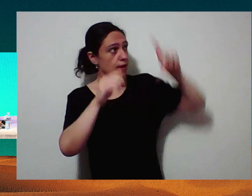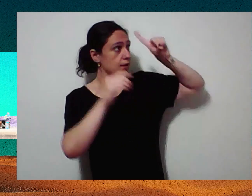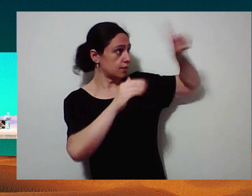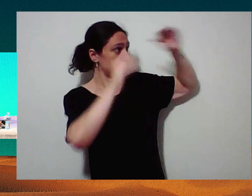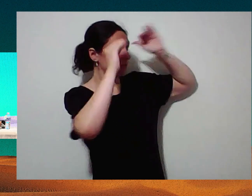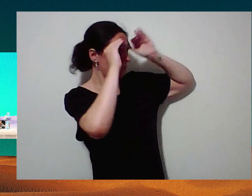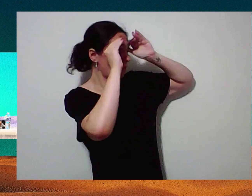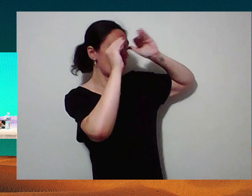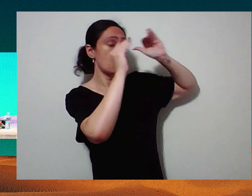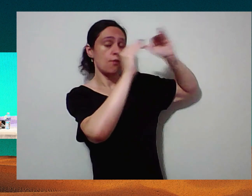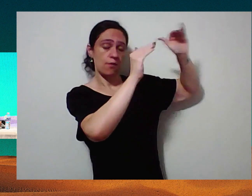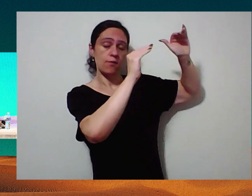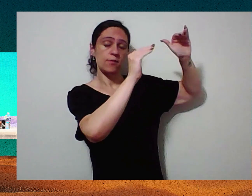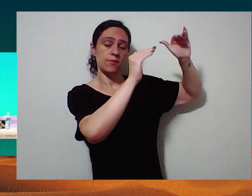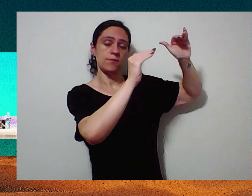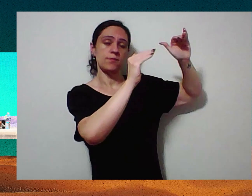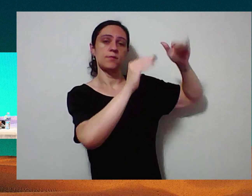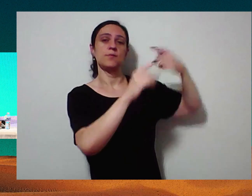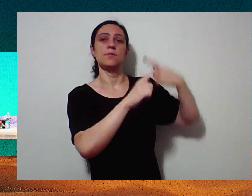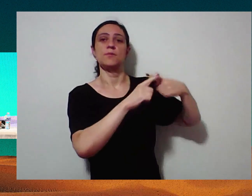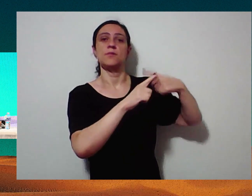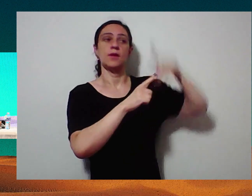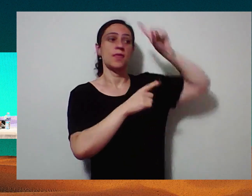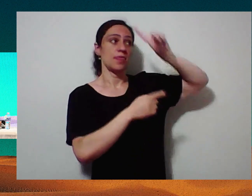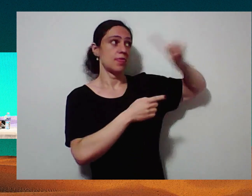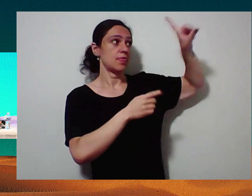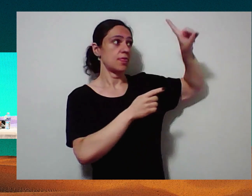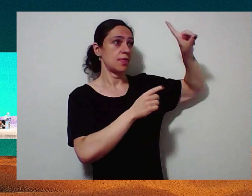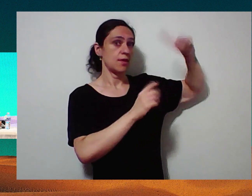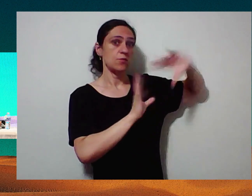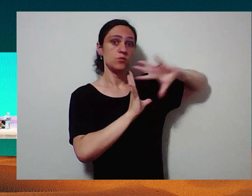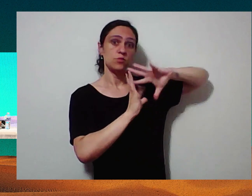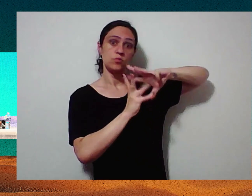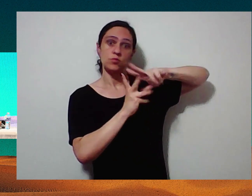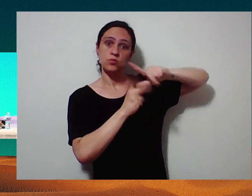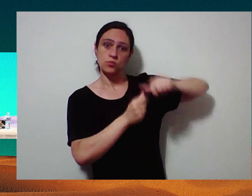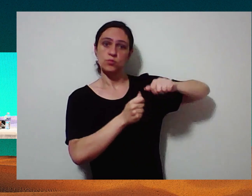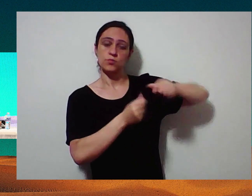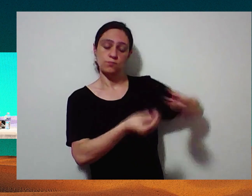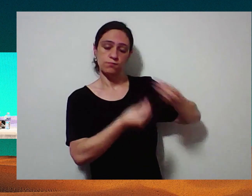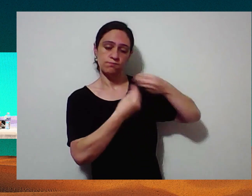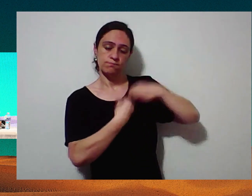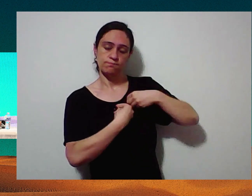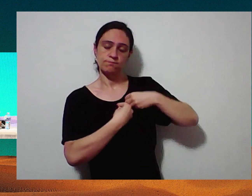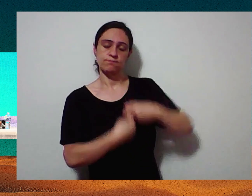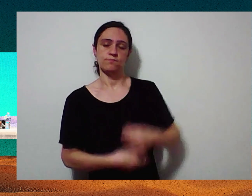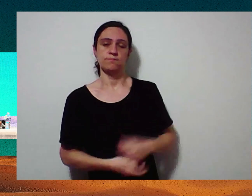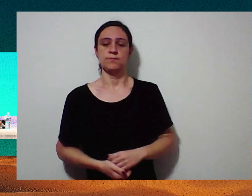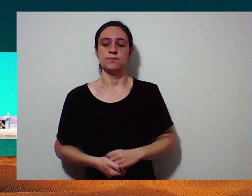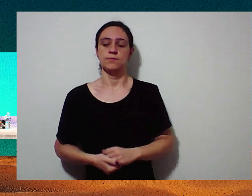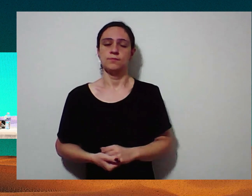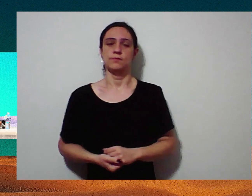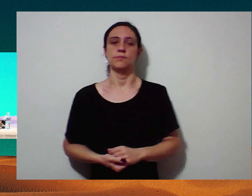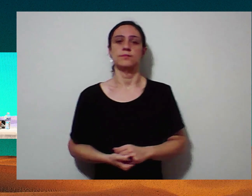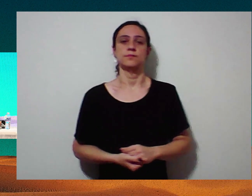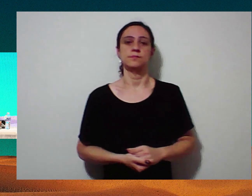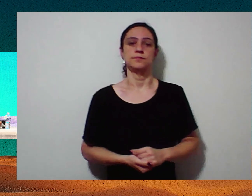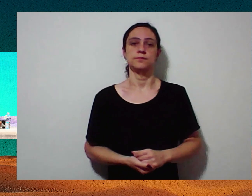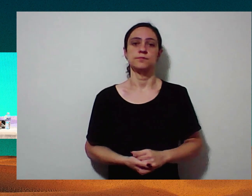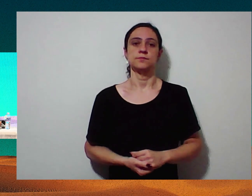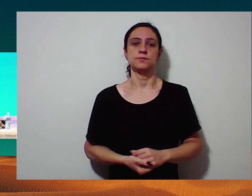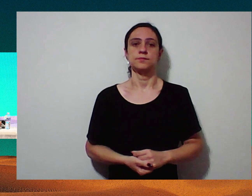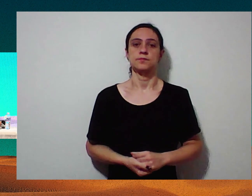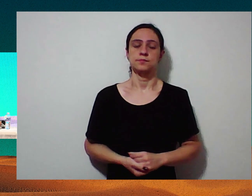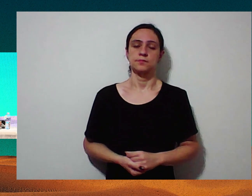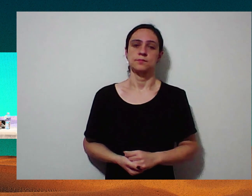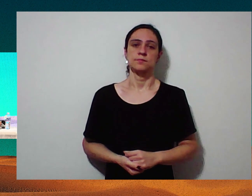seja tudo em todos. then the Son himself will also be subject to him, who put all things under him, that God may be